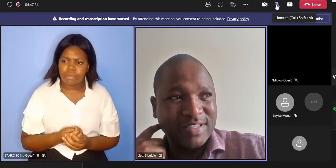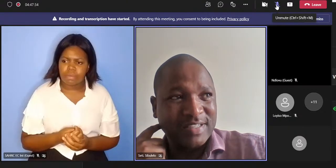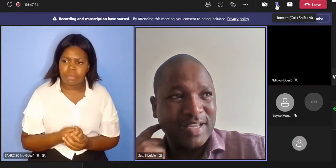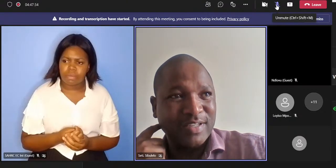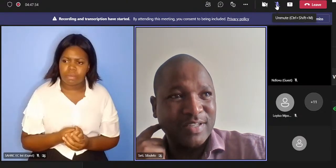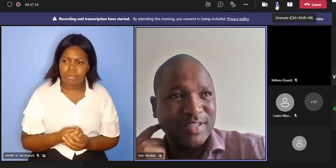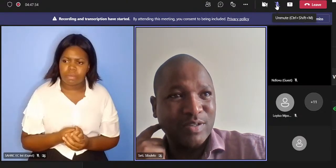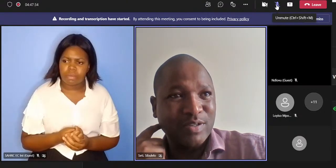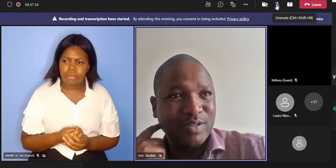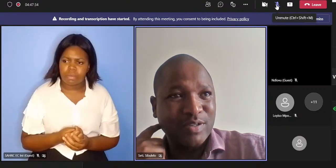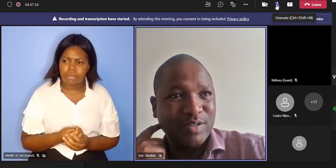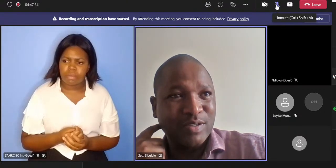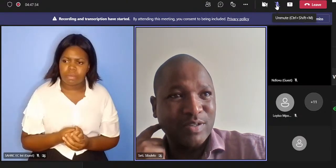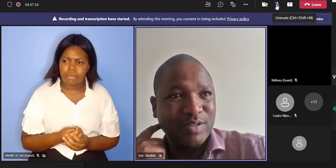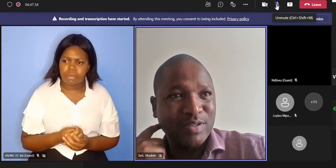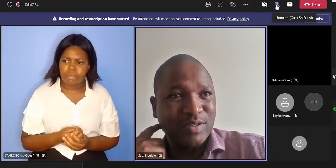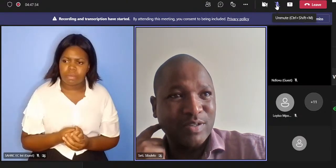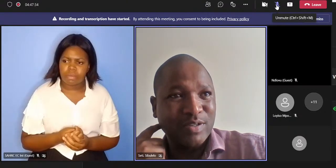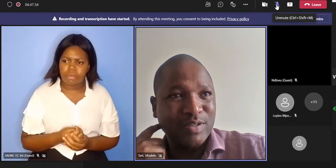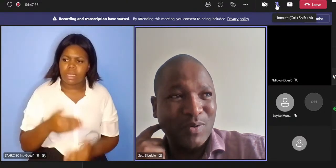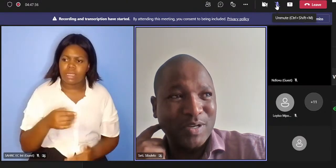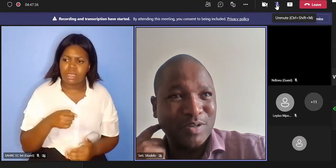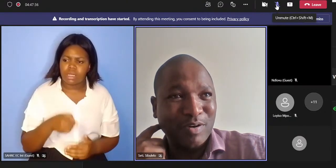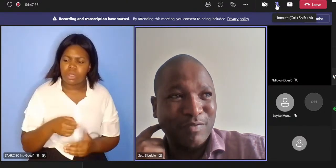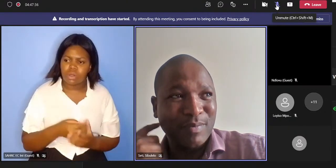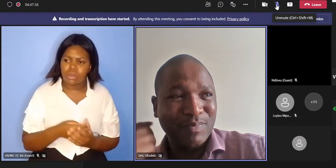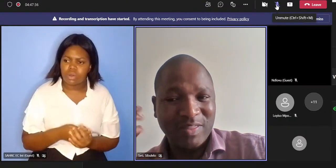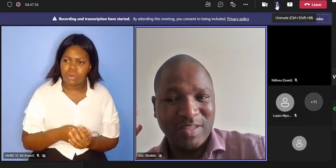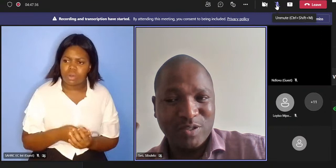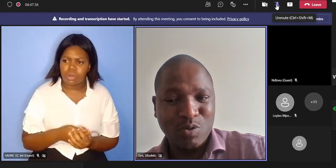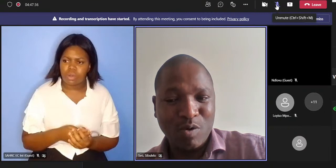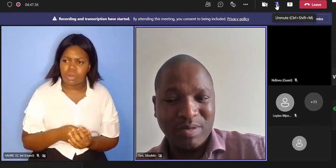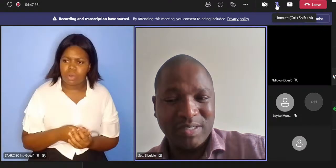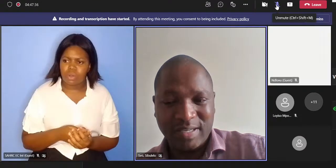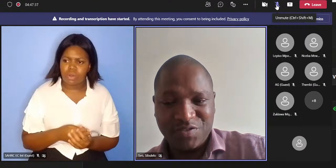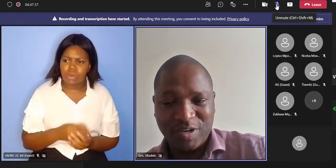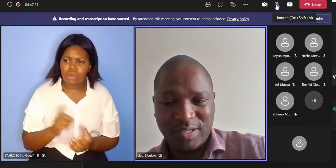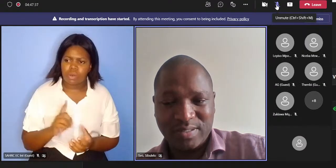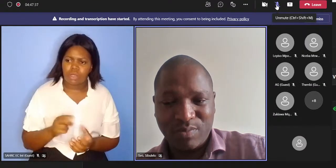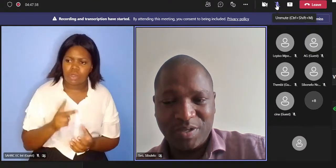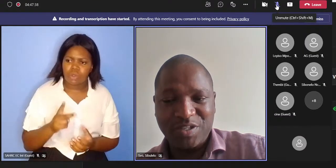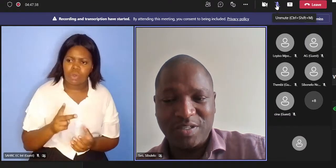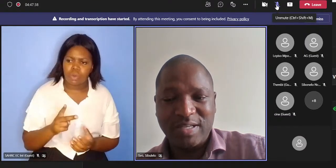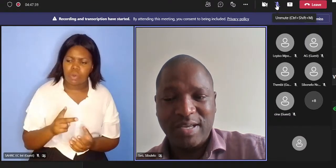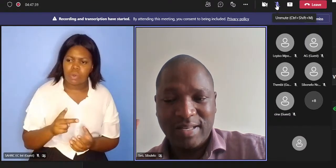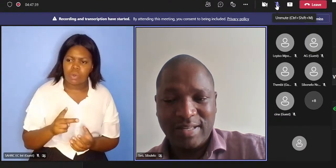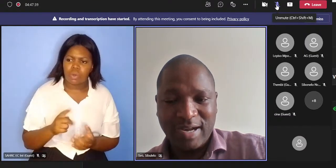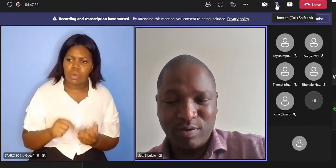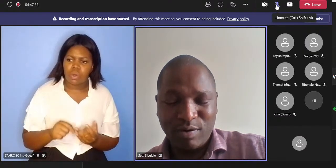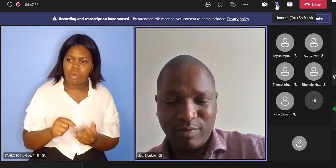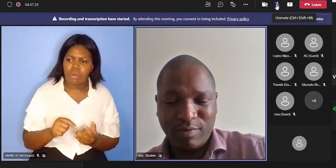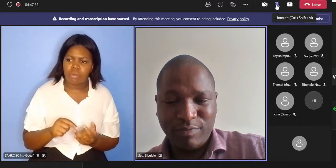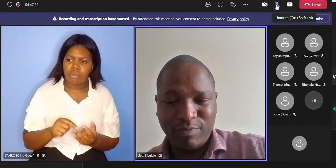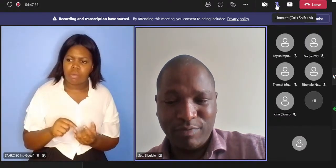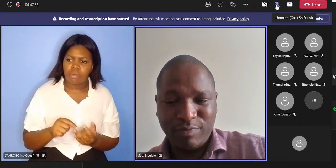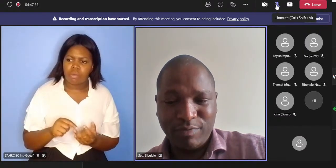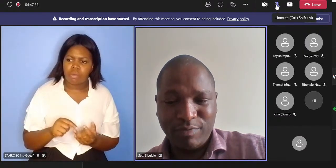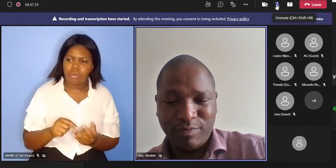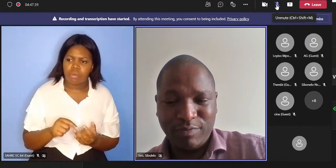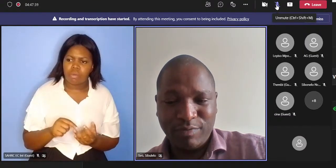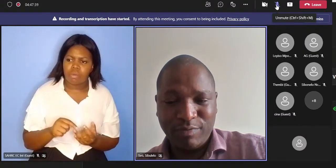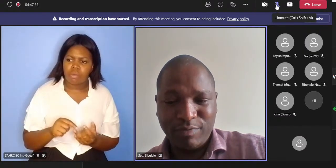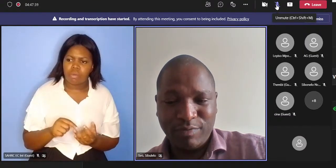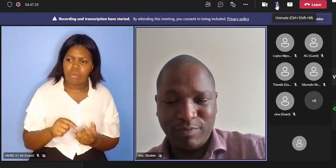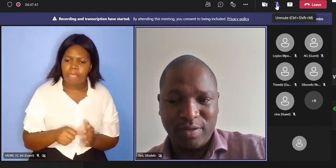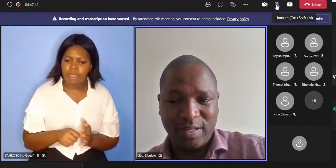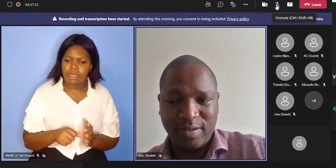to a large extent, it will be the question of these two competing interests, which is that of